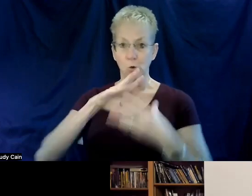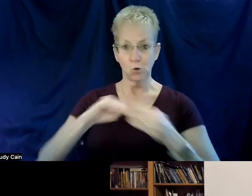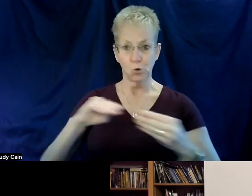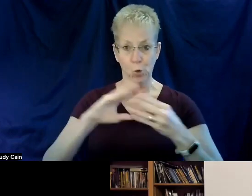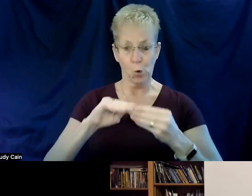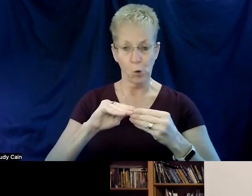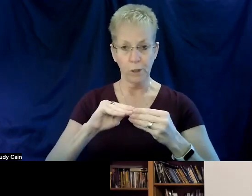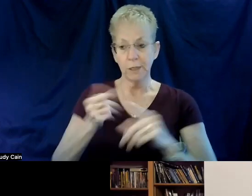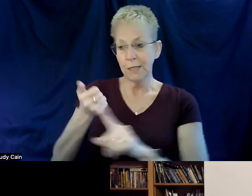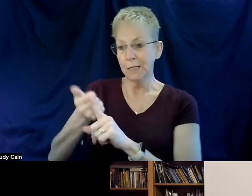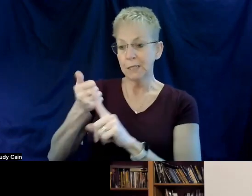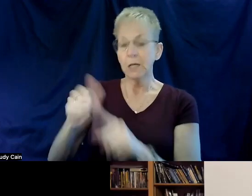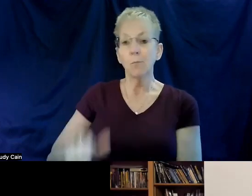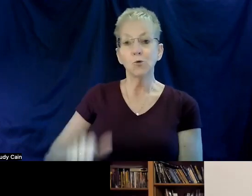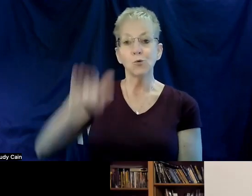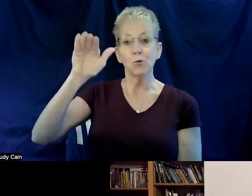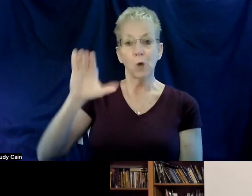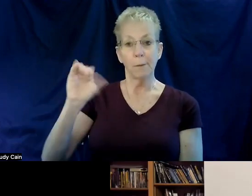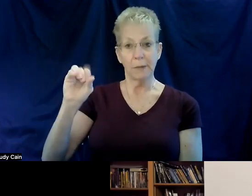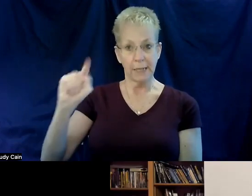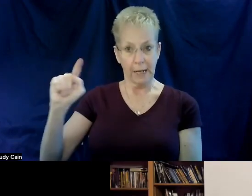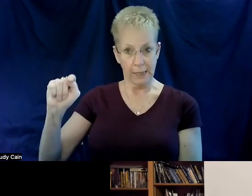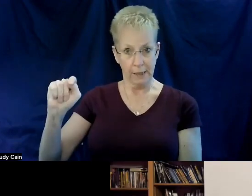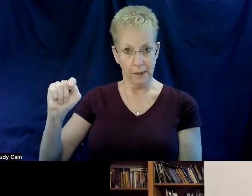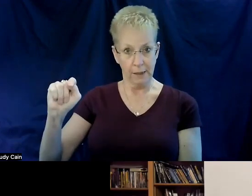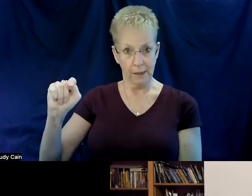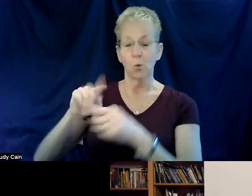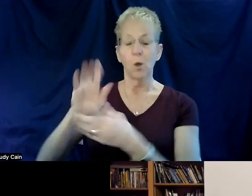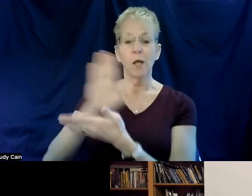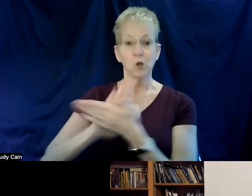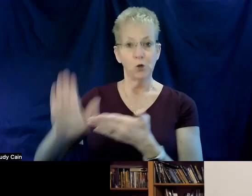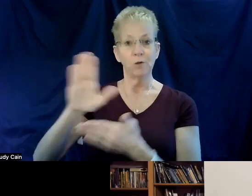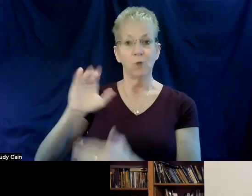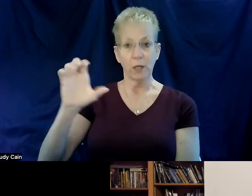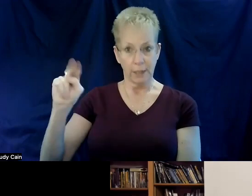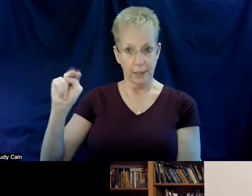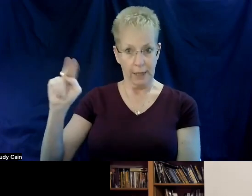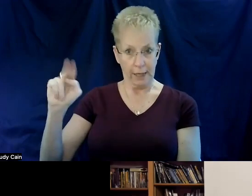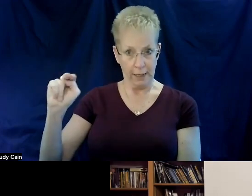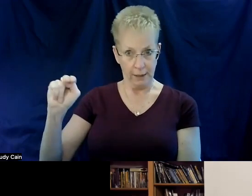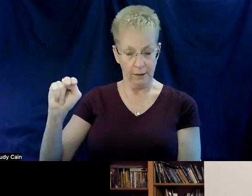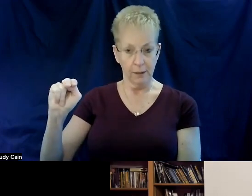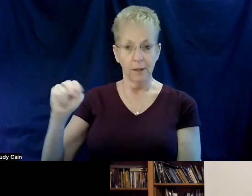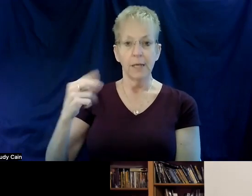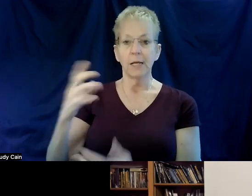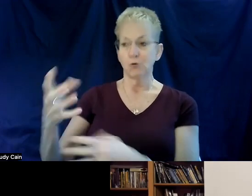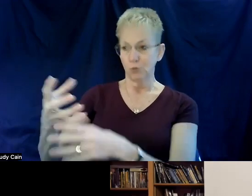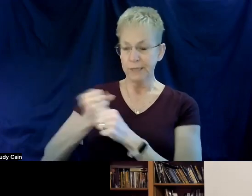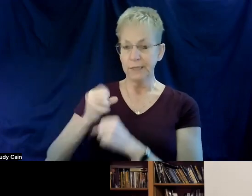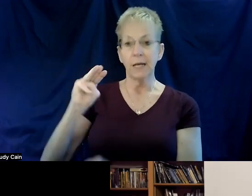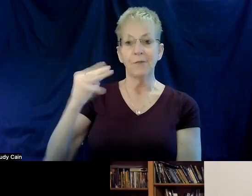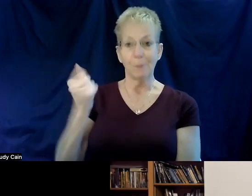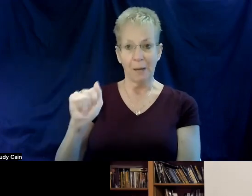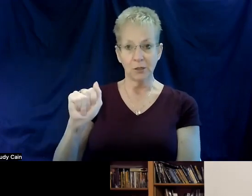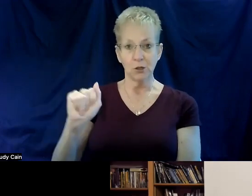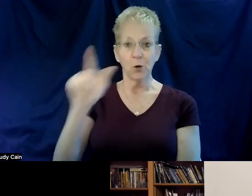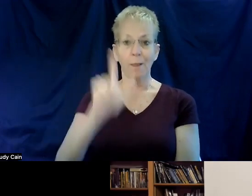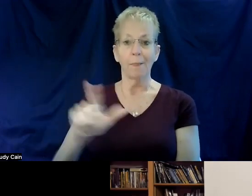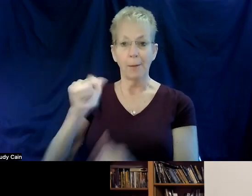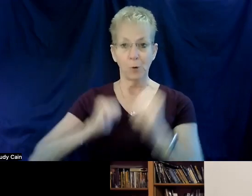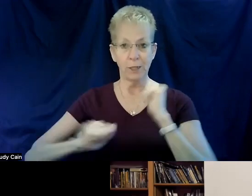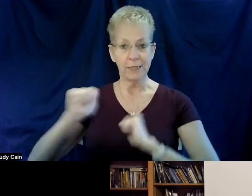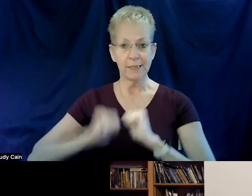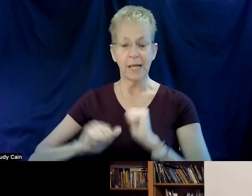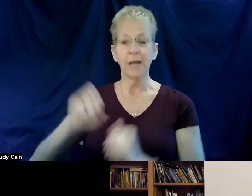Having grown up in Connecticut, Jim attended the University of Connecticut and received his Master of Library Science from